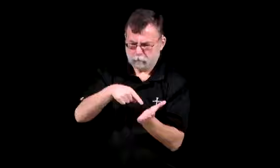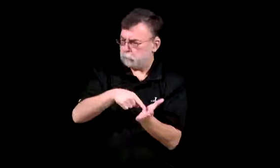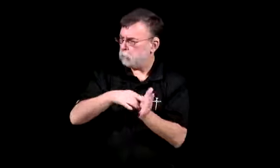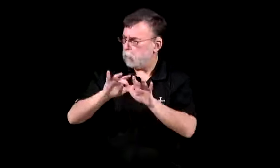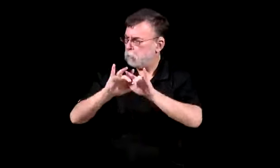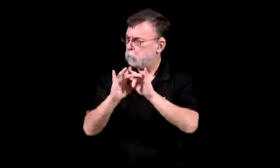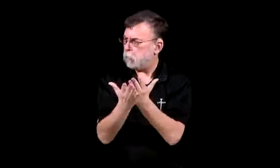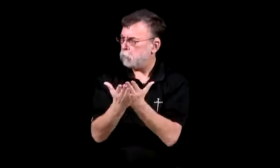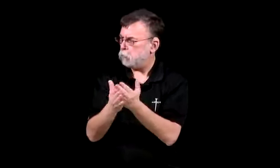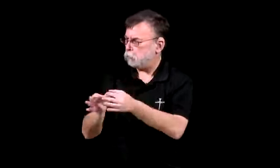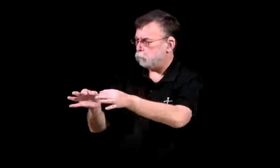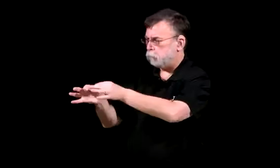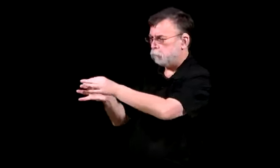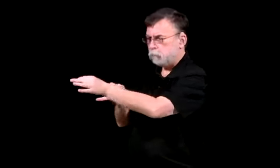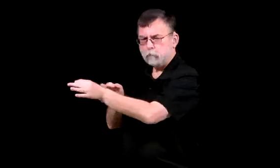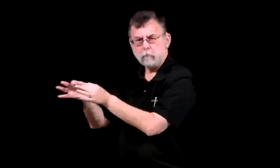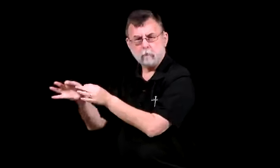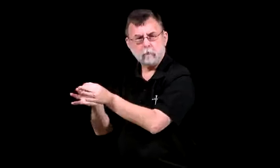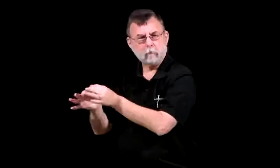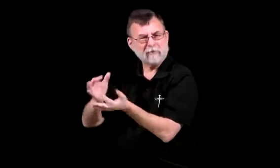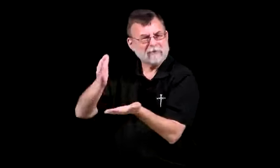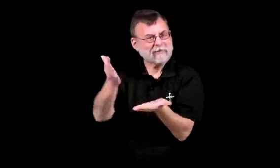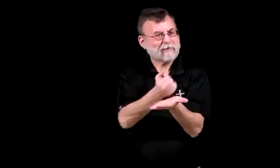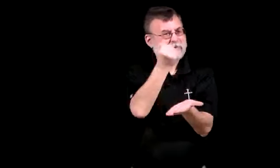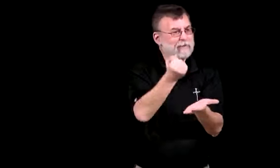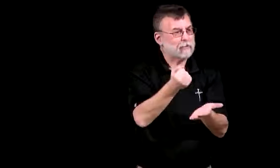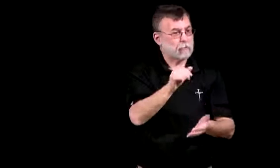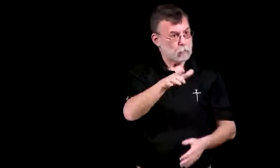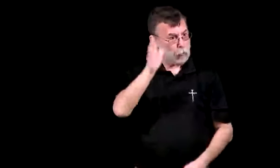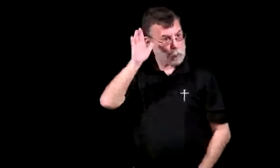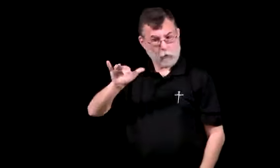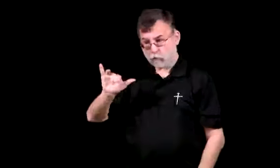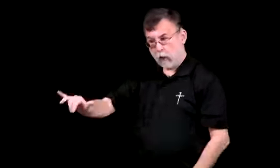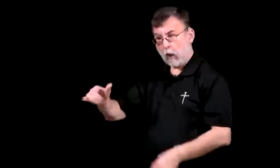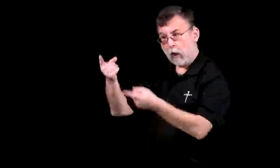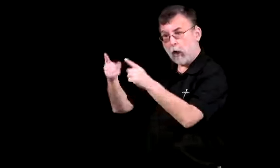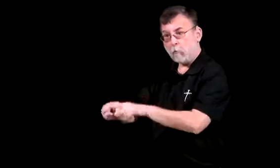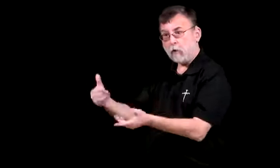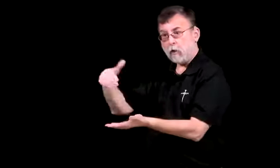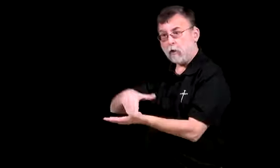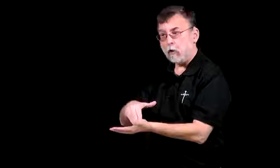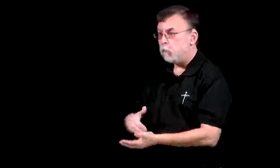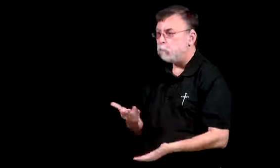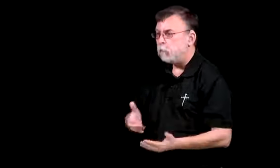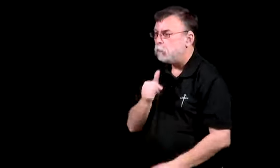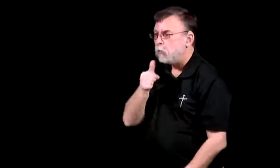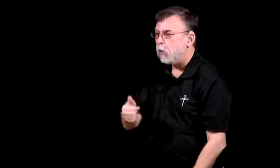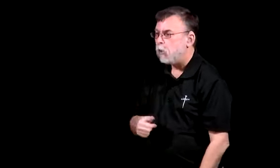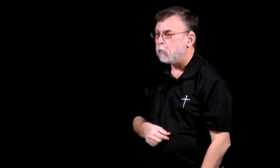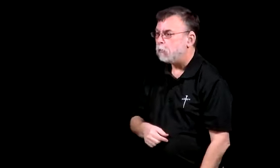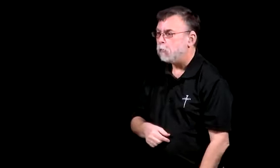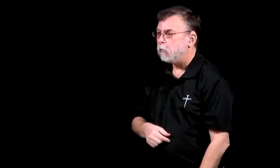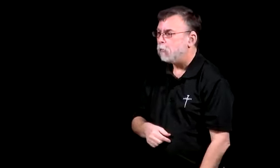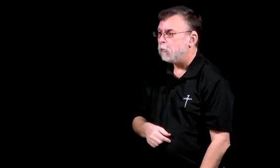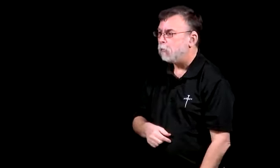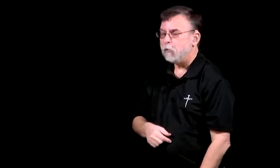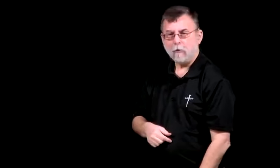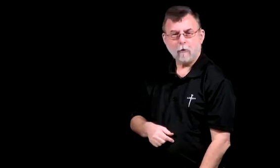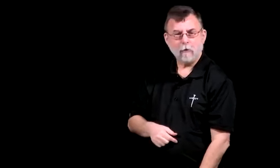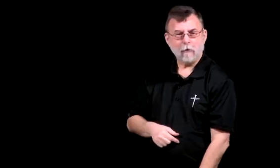them and explain, like, well, this is what the Bible says about it or what Jesus says about it. That's an opportunity that may not happen again, with those